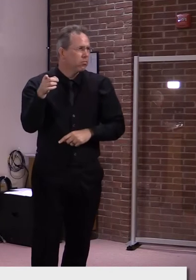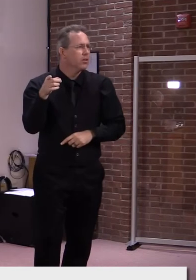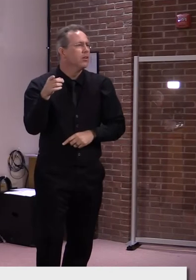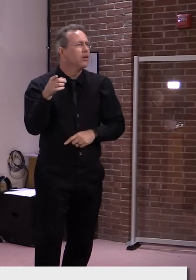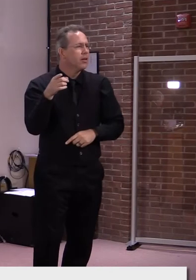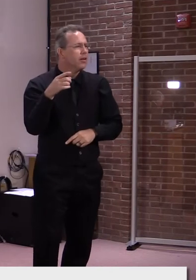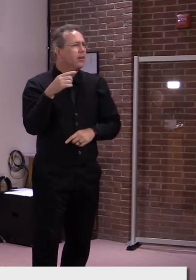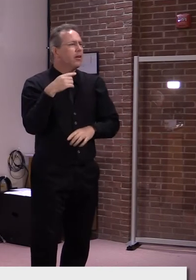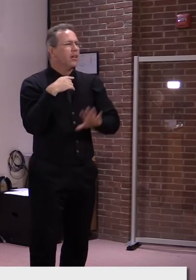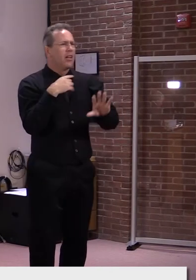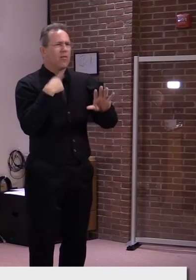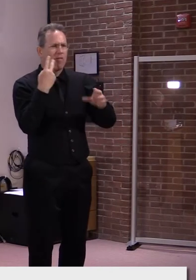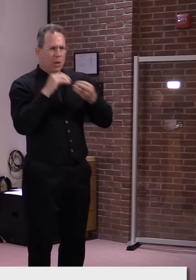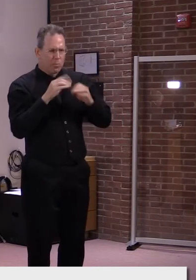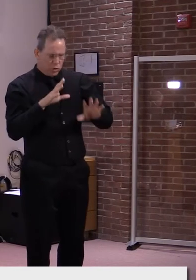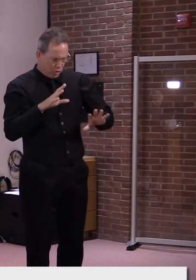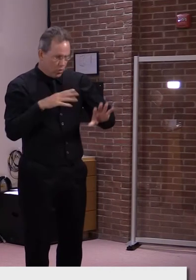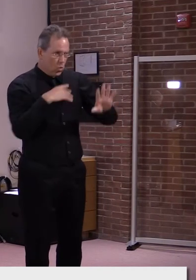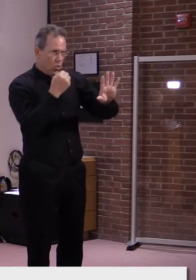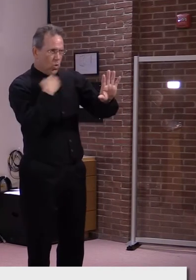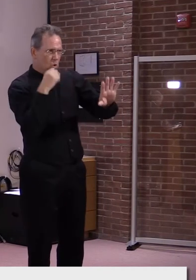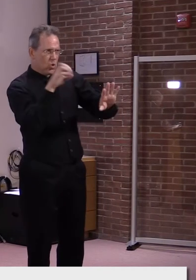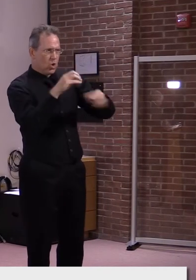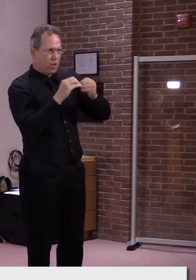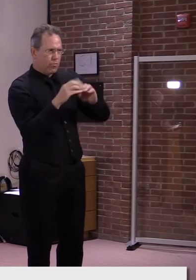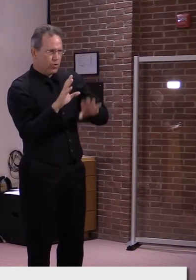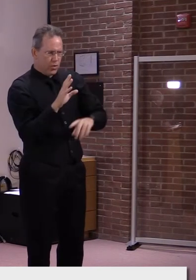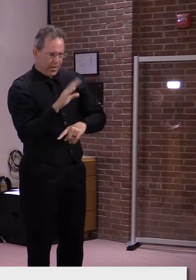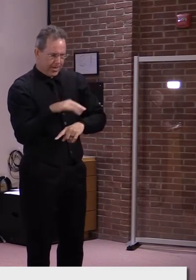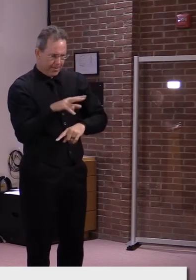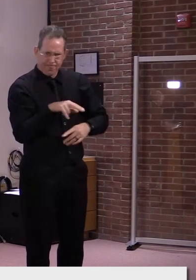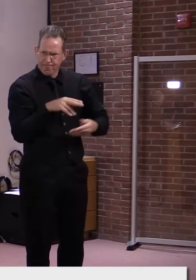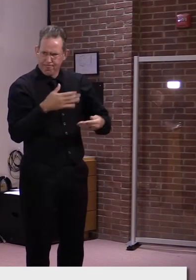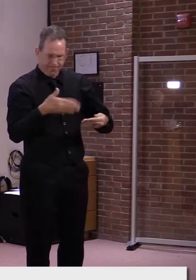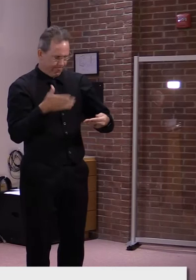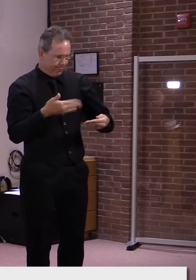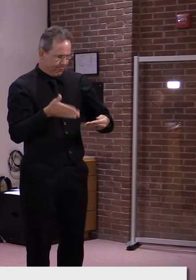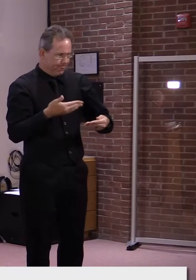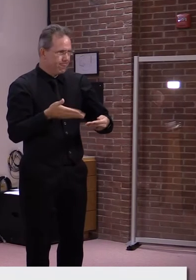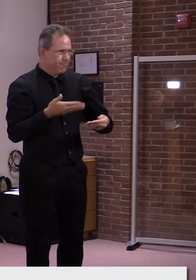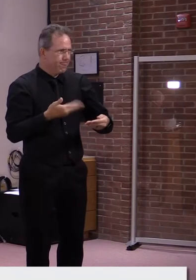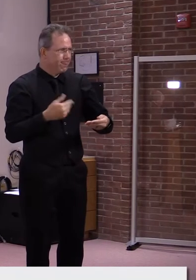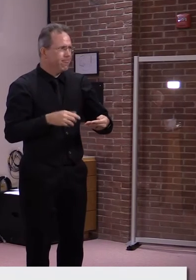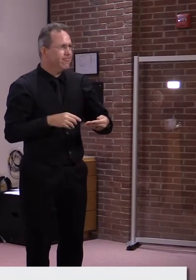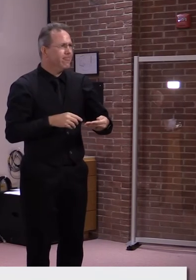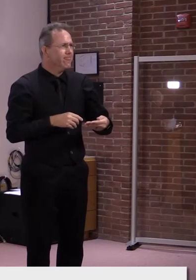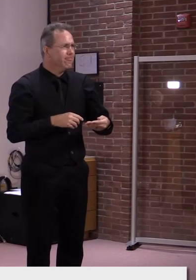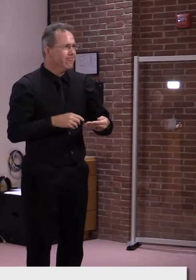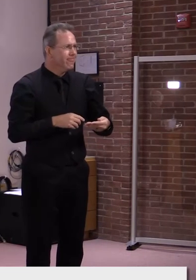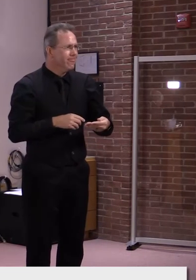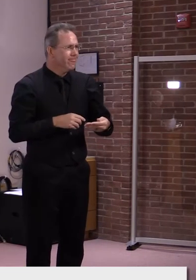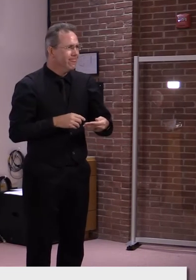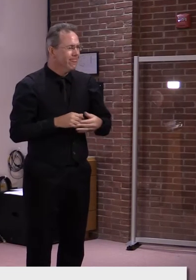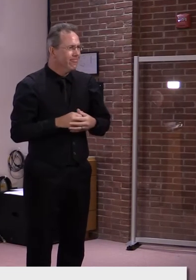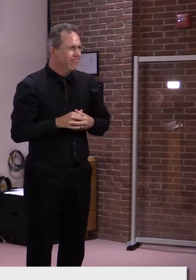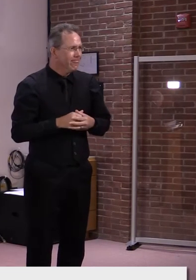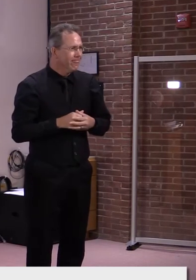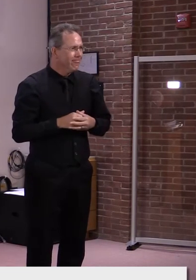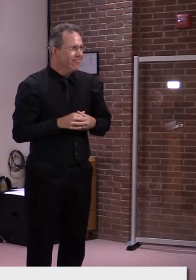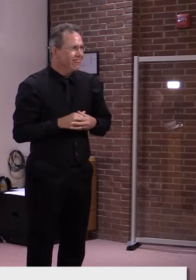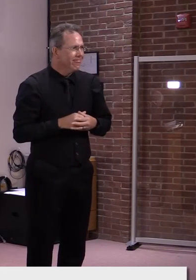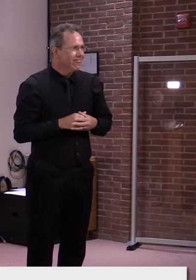that I usually talk about in my presentations, and I just wanted to, it